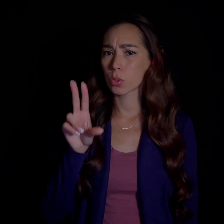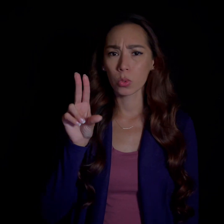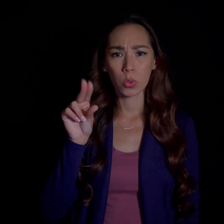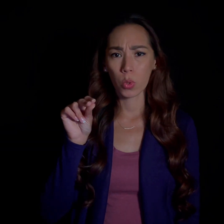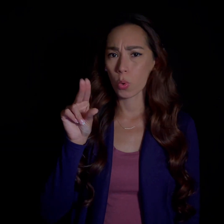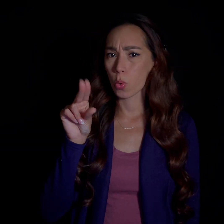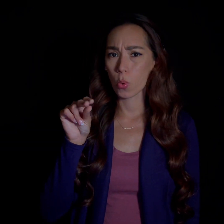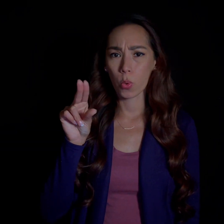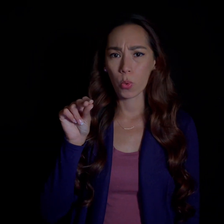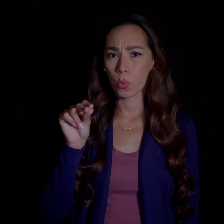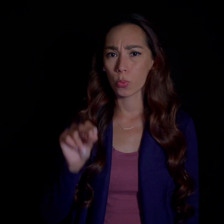No.